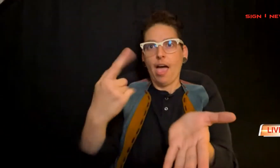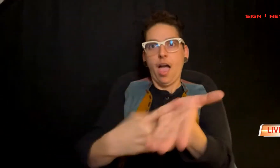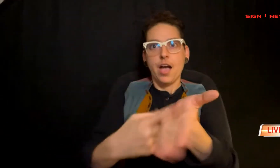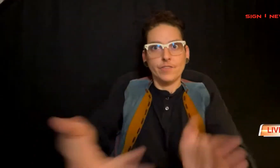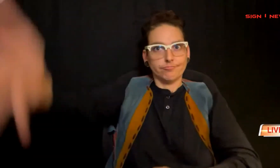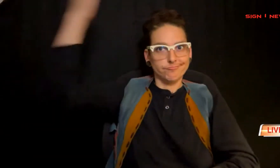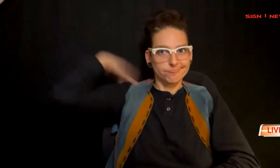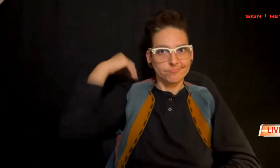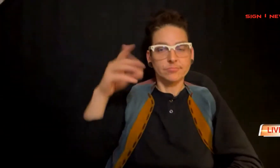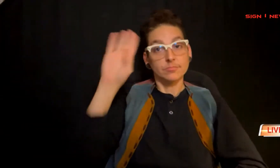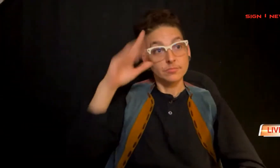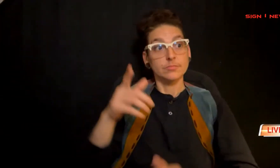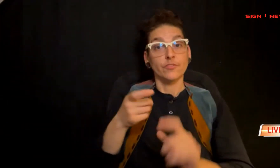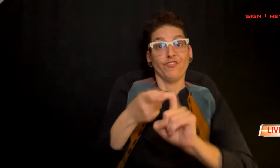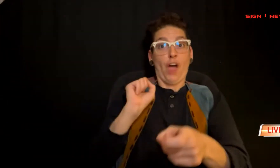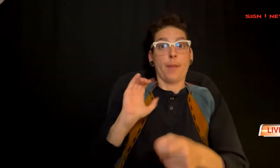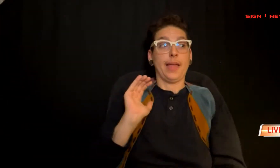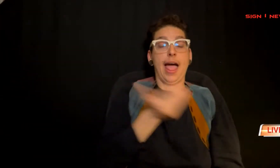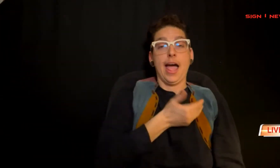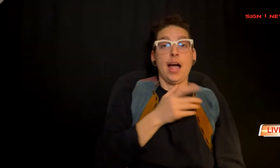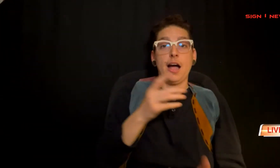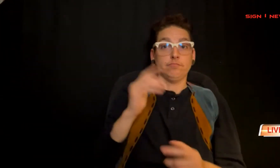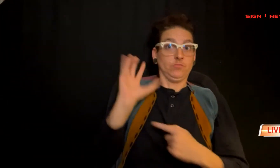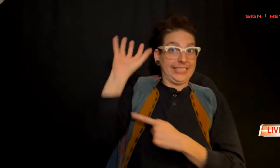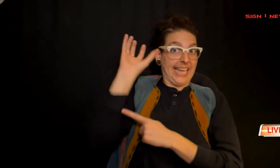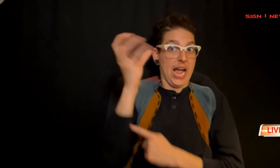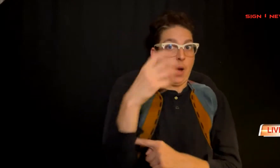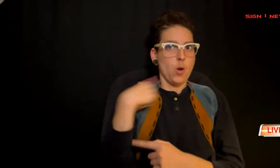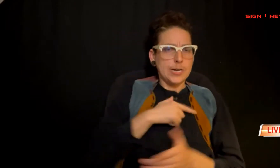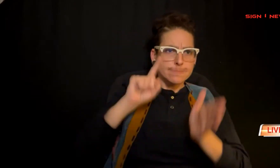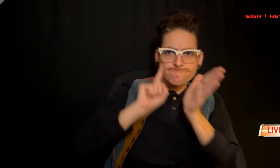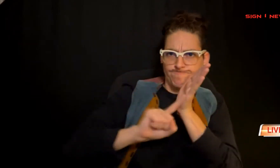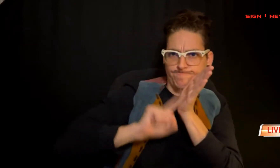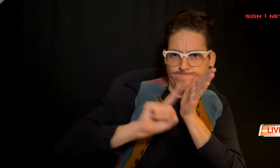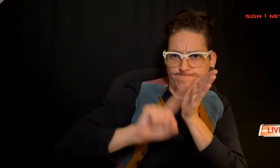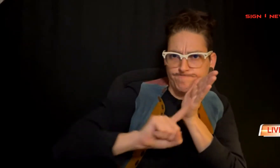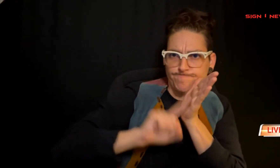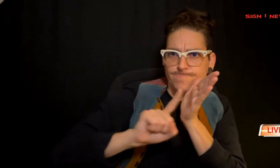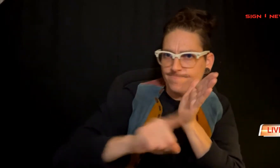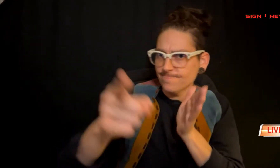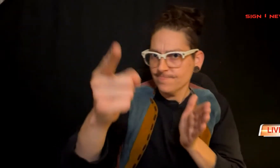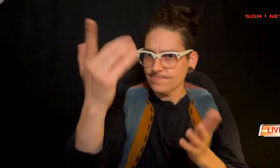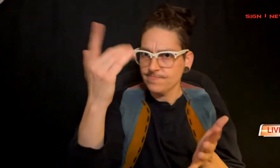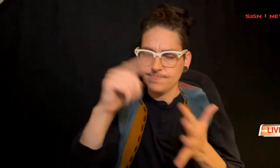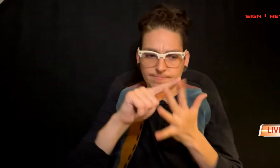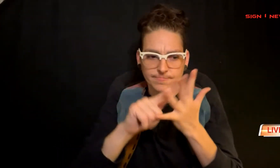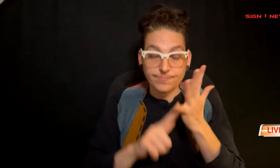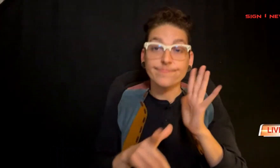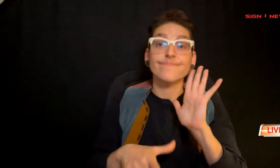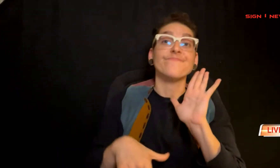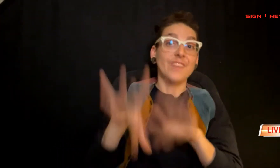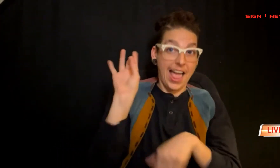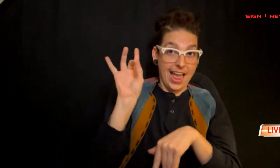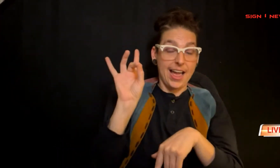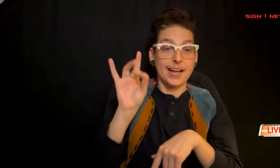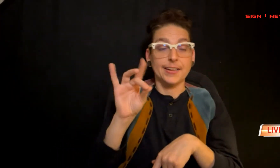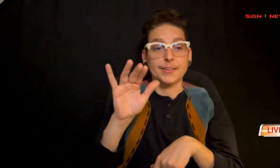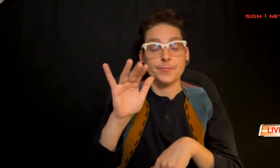up. We talked about it a long time ago from our Sign1News. We did our research here, and we